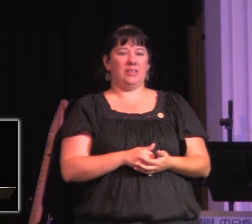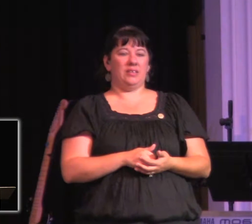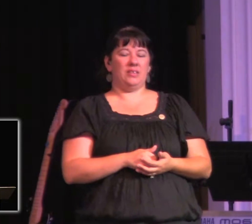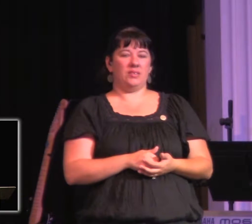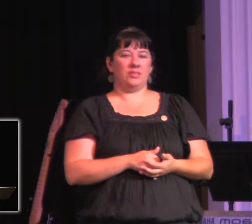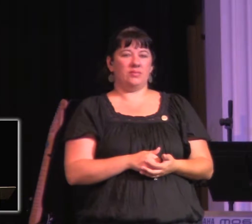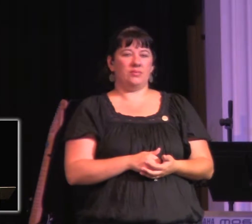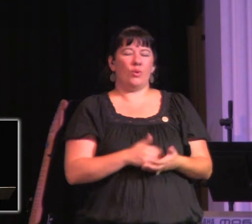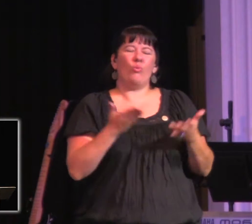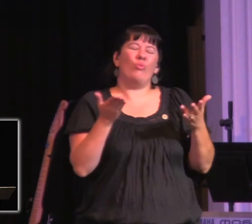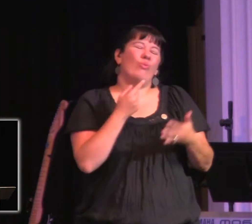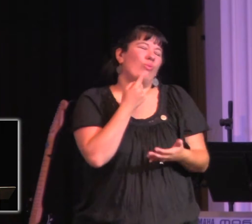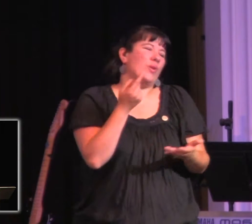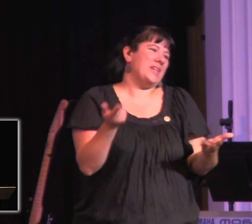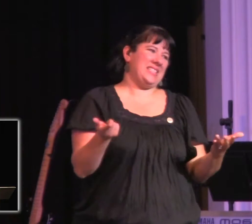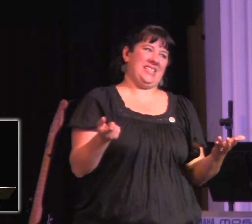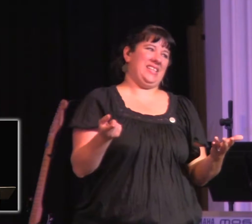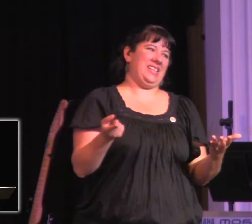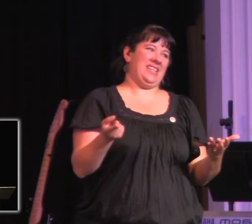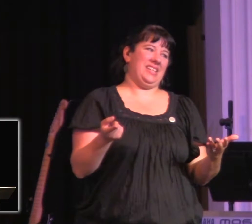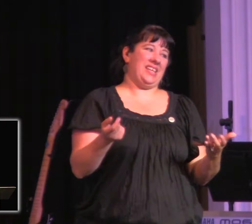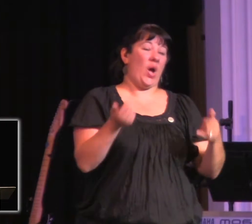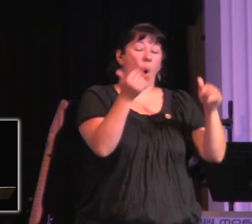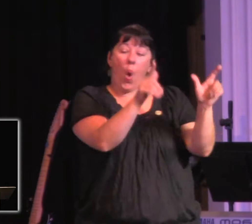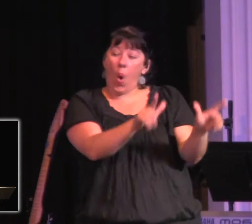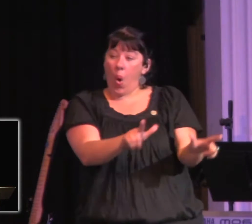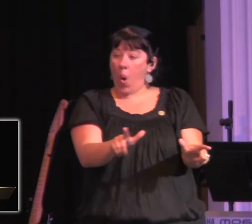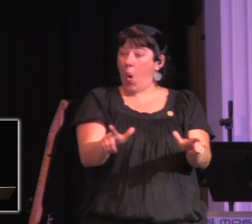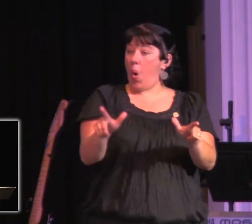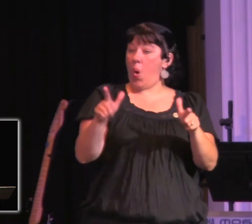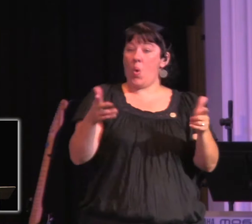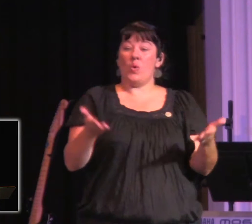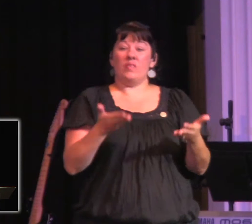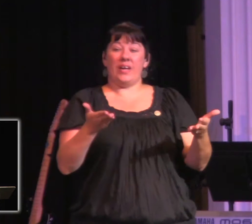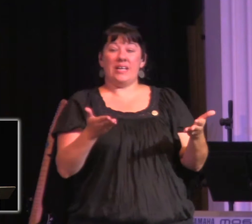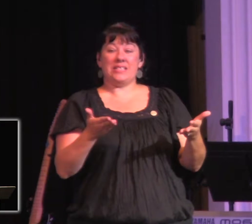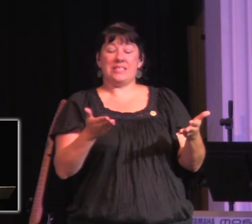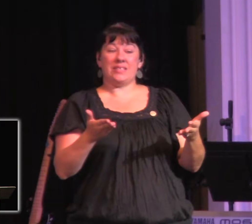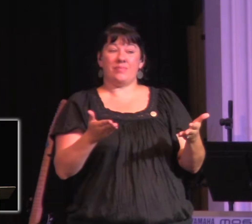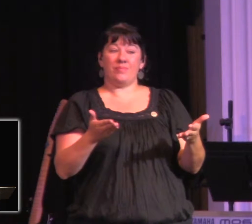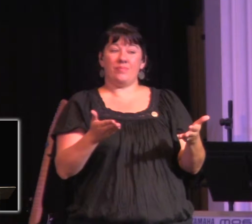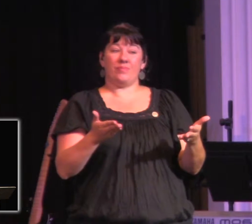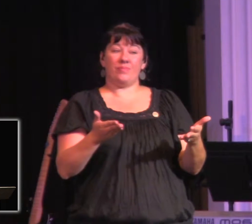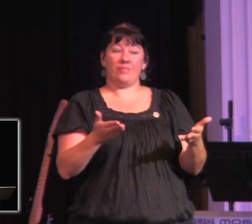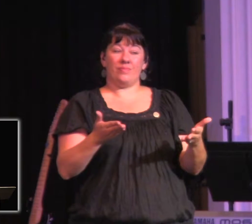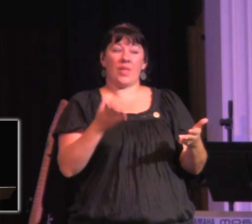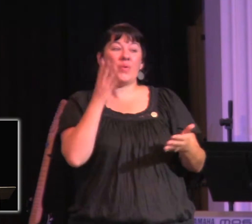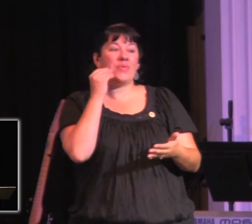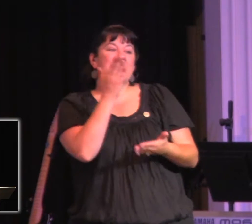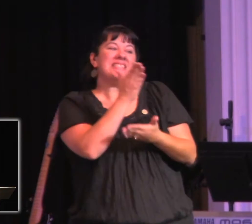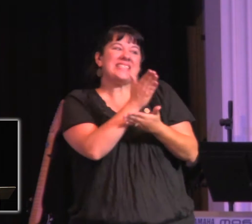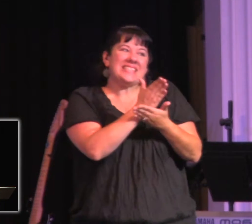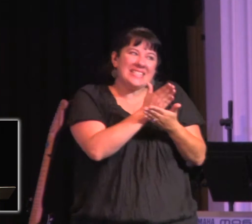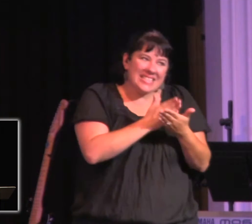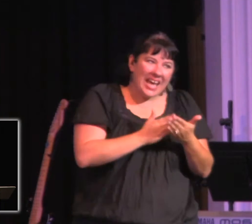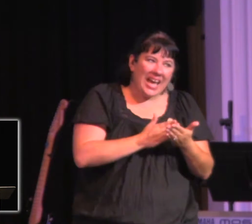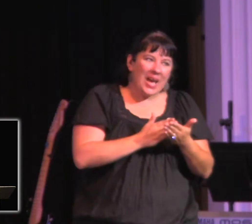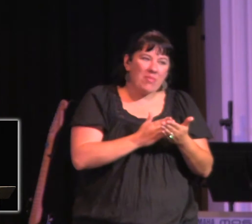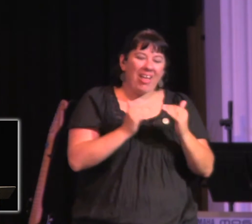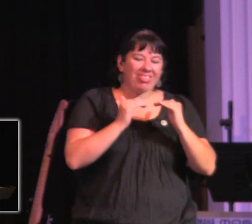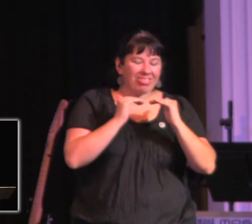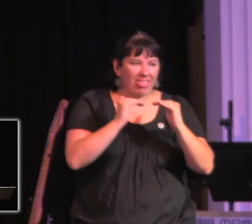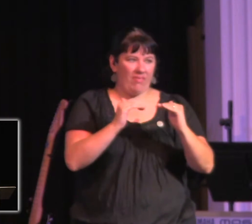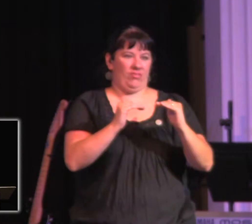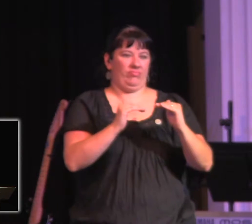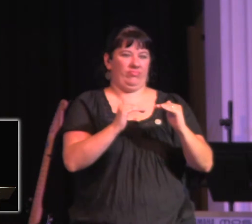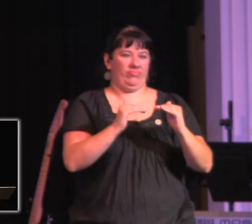I'm trying to say that all of us in this room have experienced some level of brokenness. All of us,